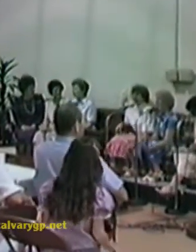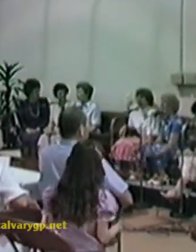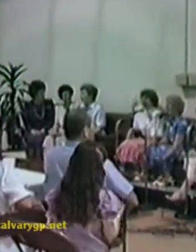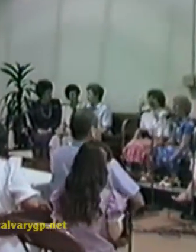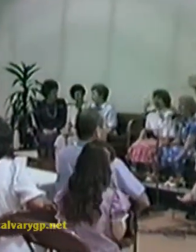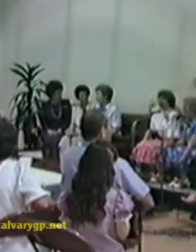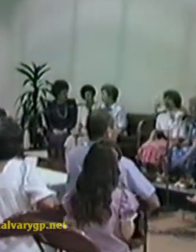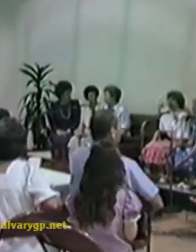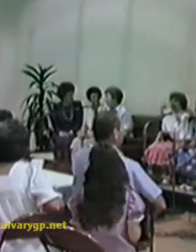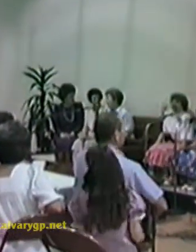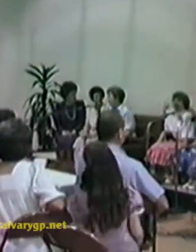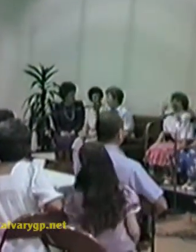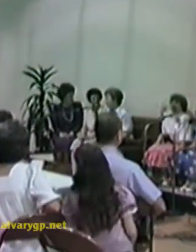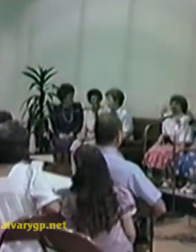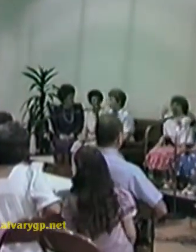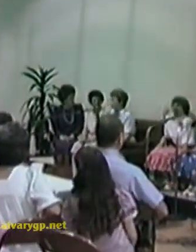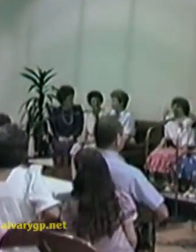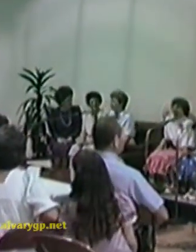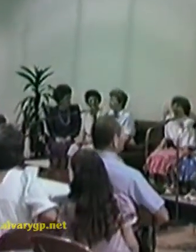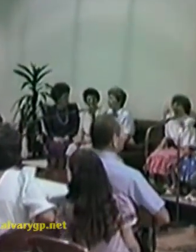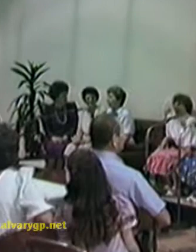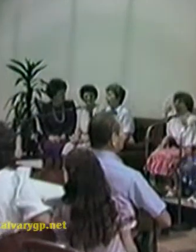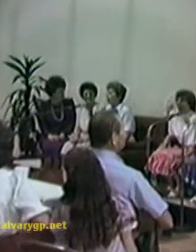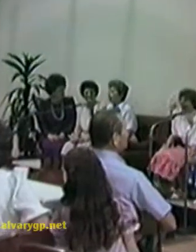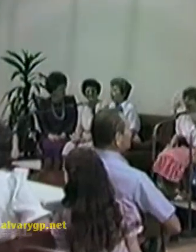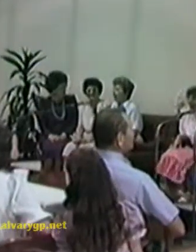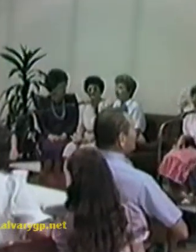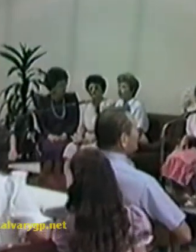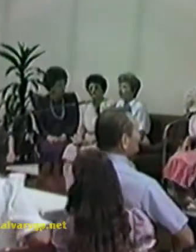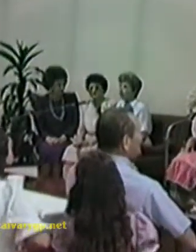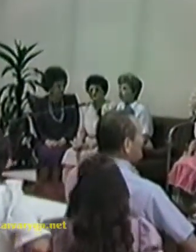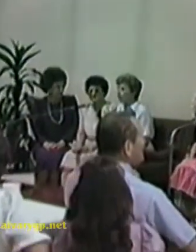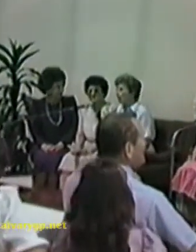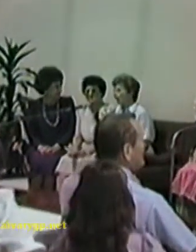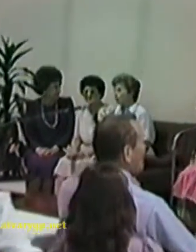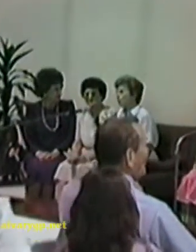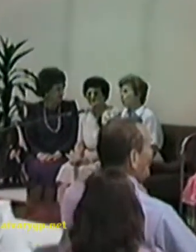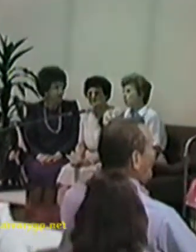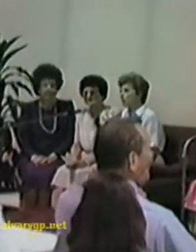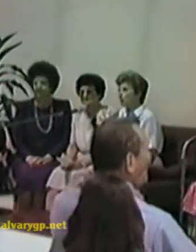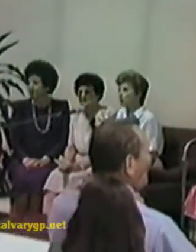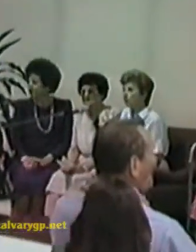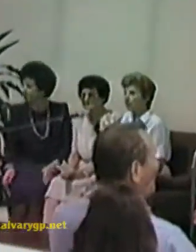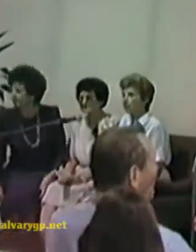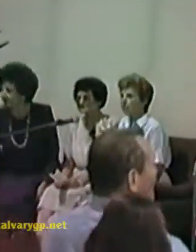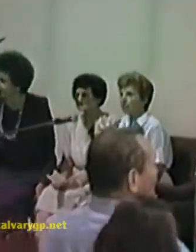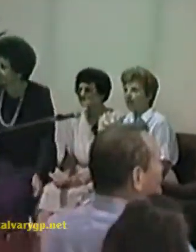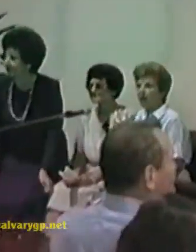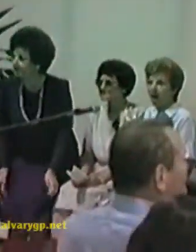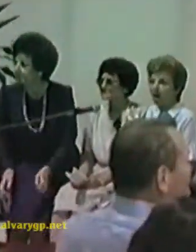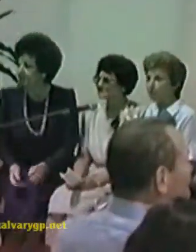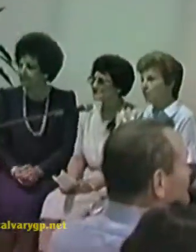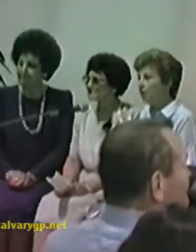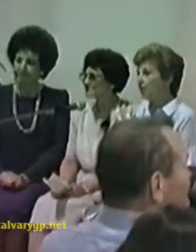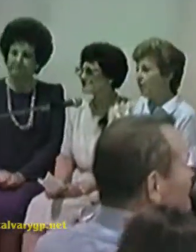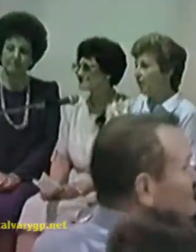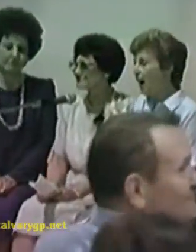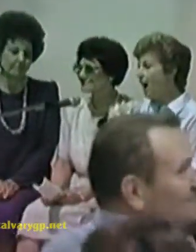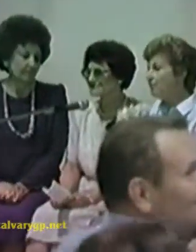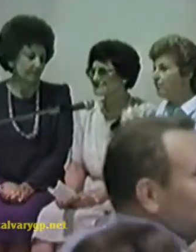don't get in the wine first for the food line. Every time we have some special occasion, they always get in the wine